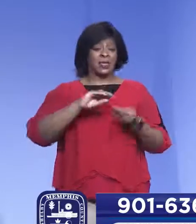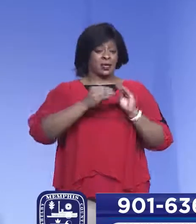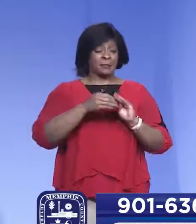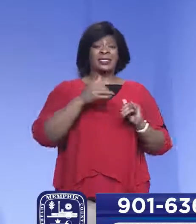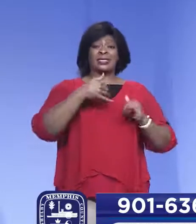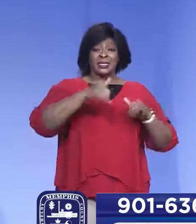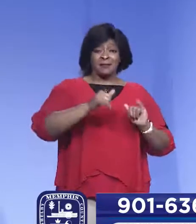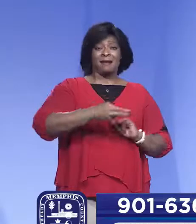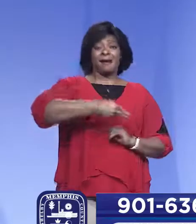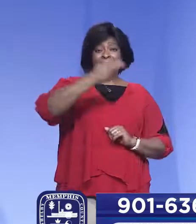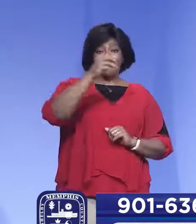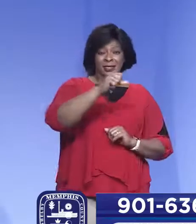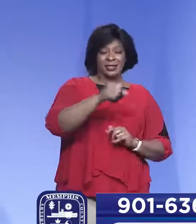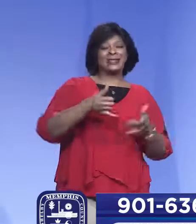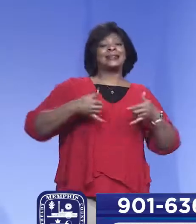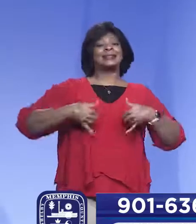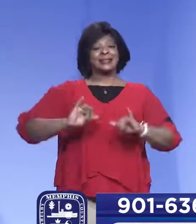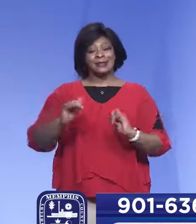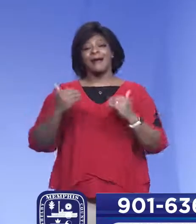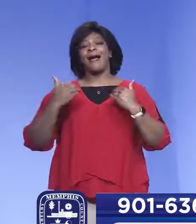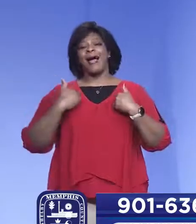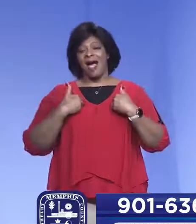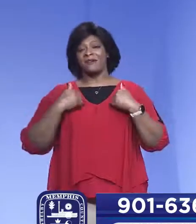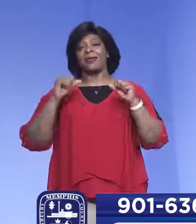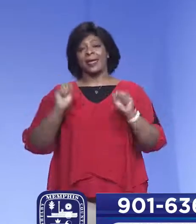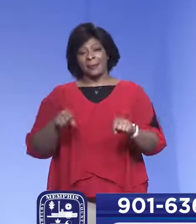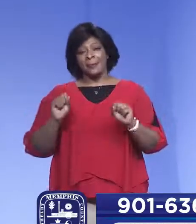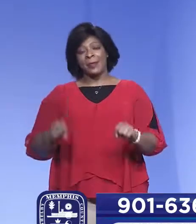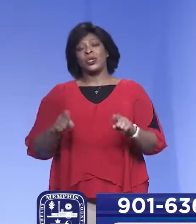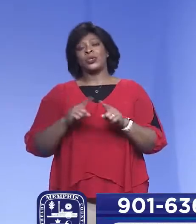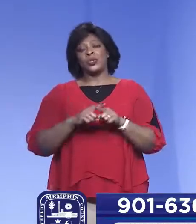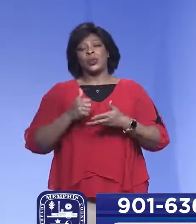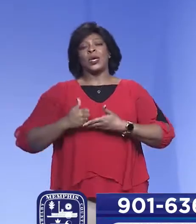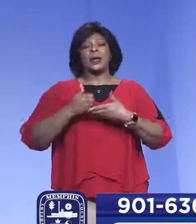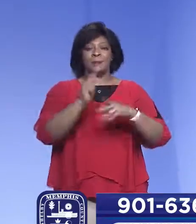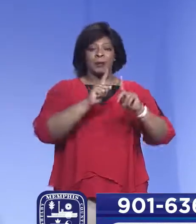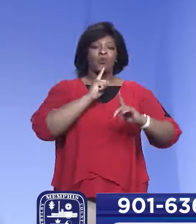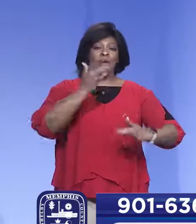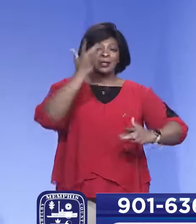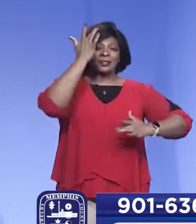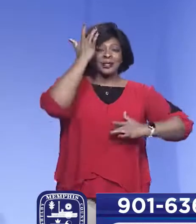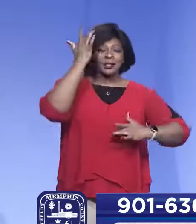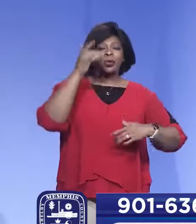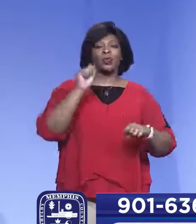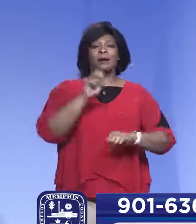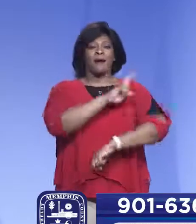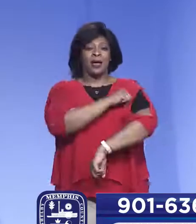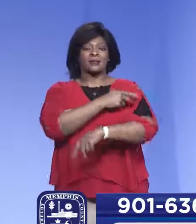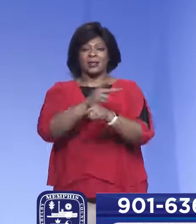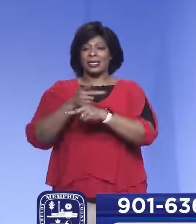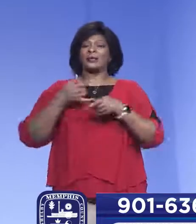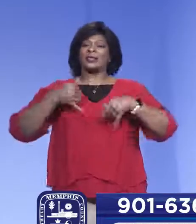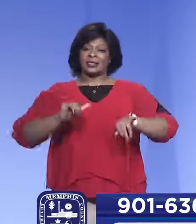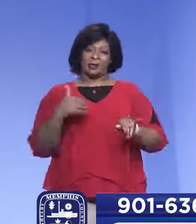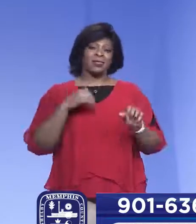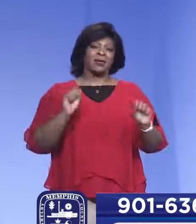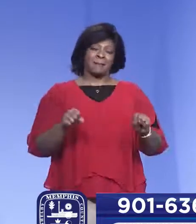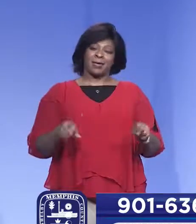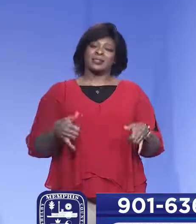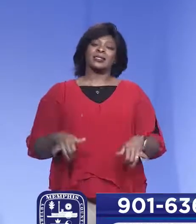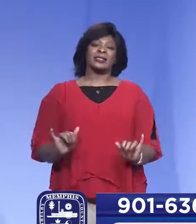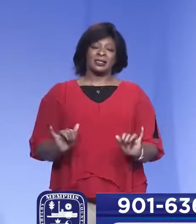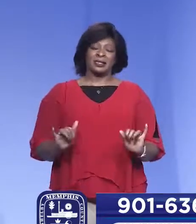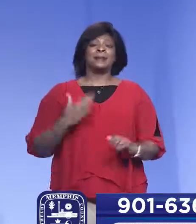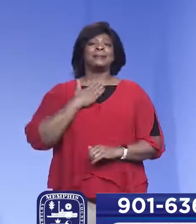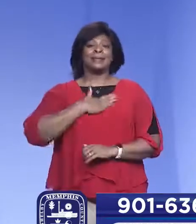are very high, there is still capacity to treat people who are very sick, who need hospital care.